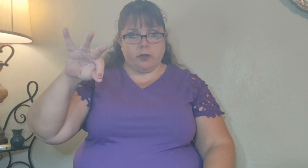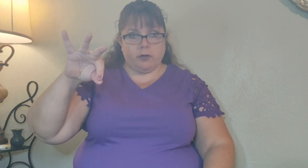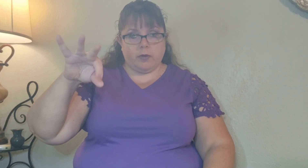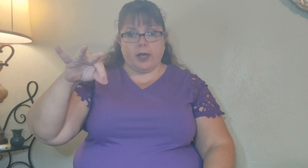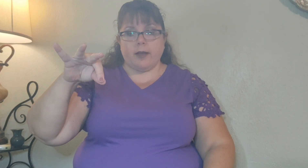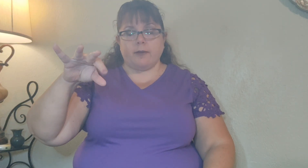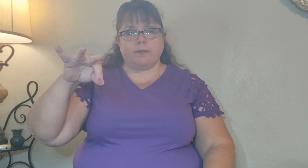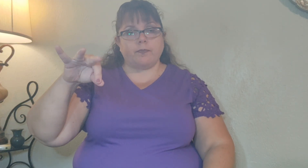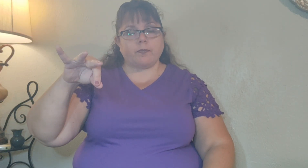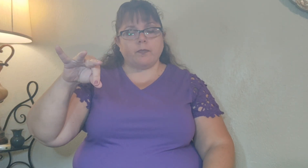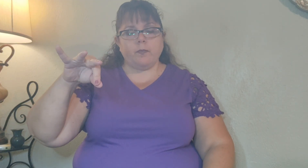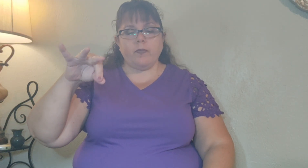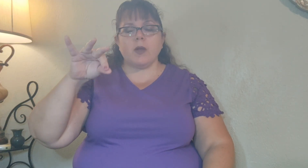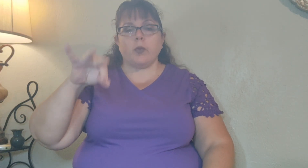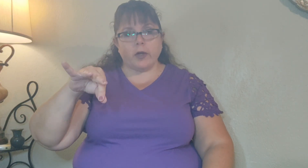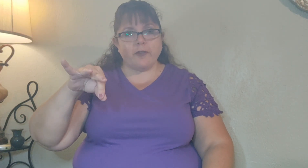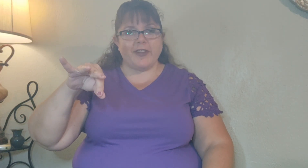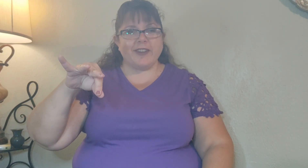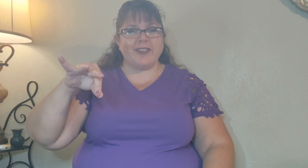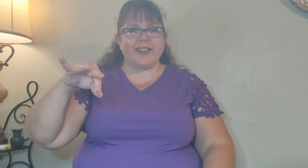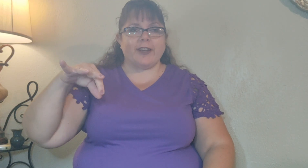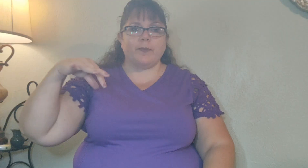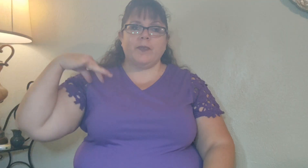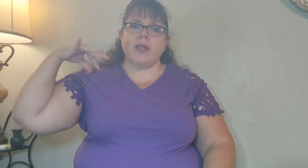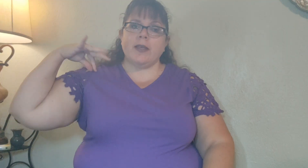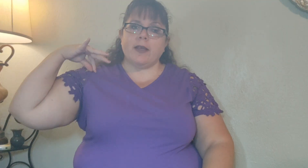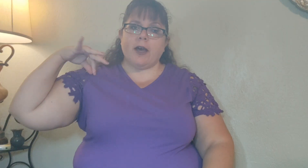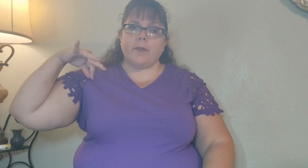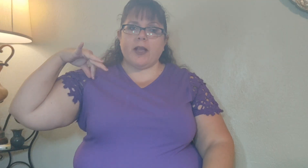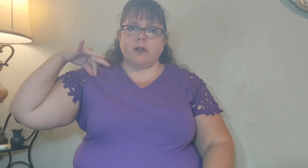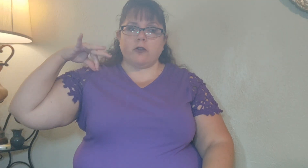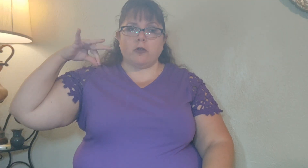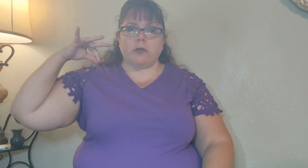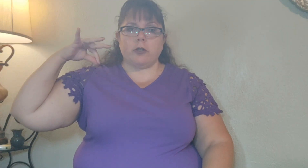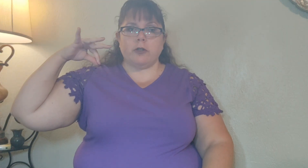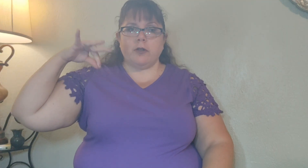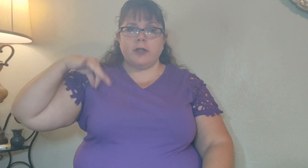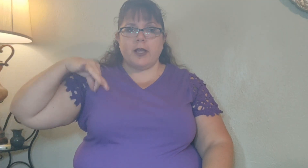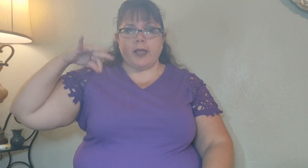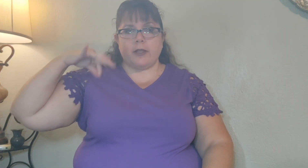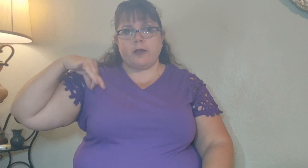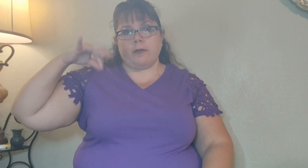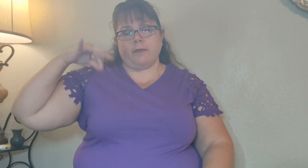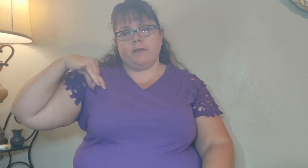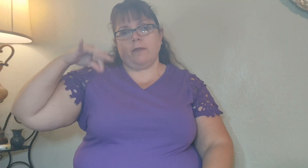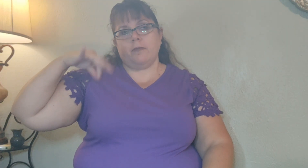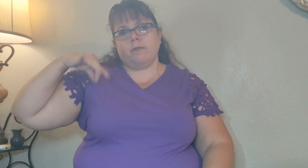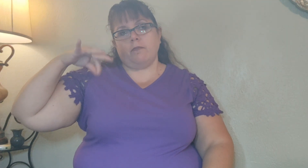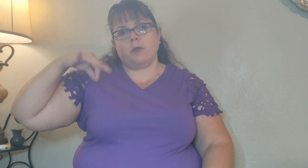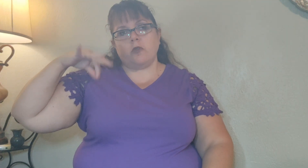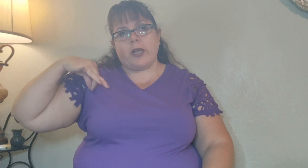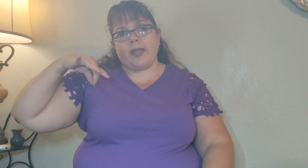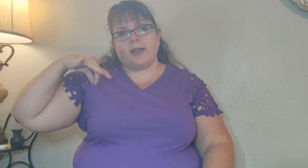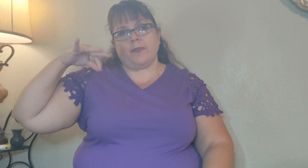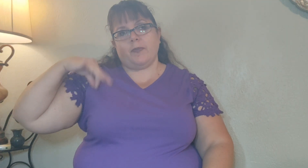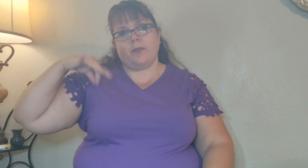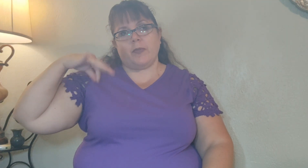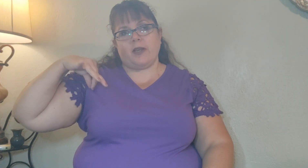two pointer finger and thumb up at your shoulder, and you shake,